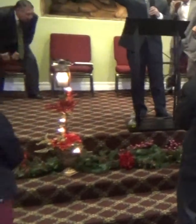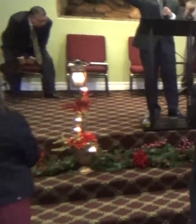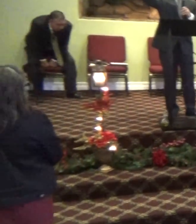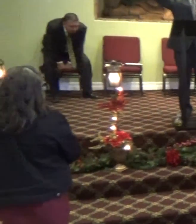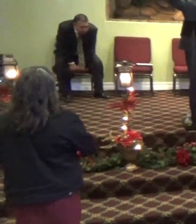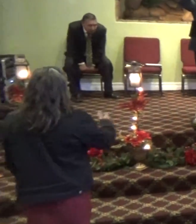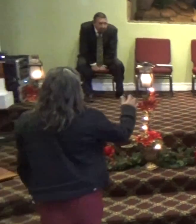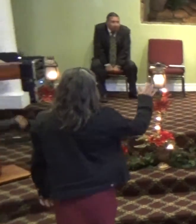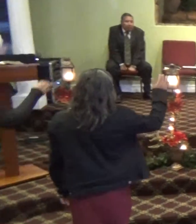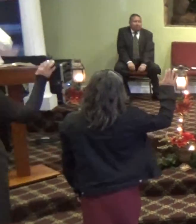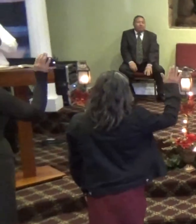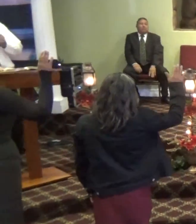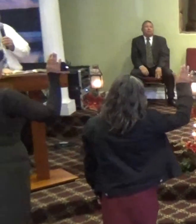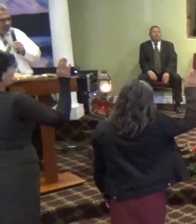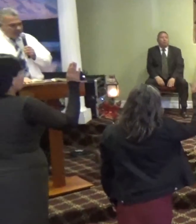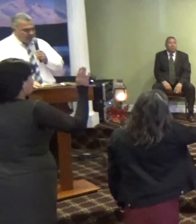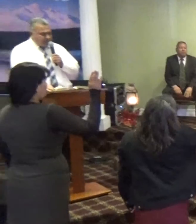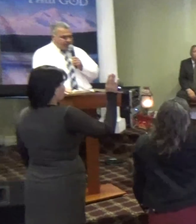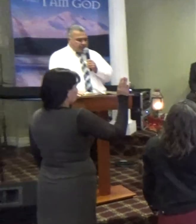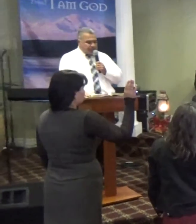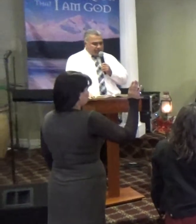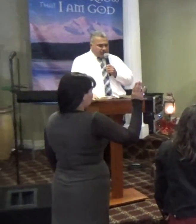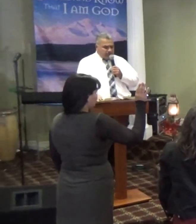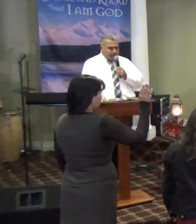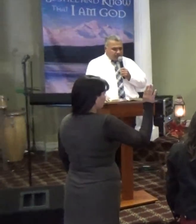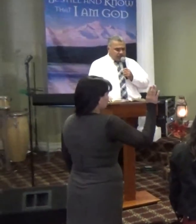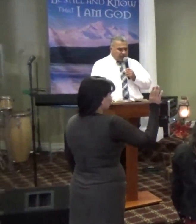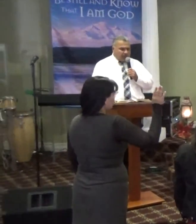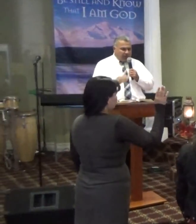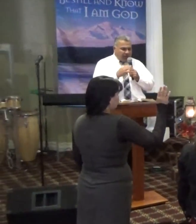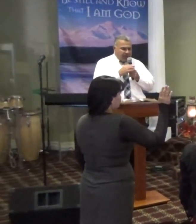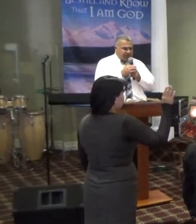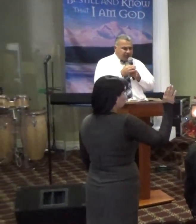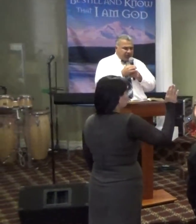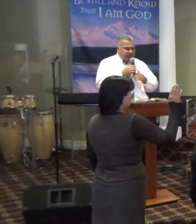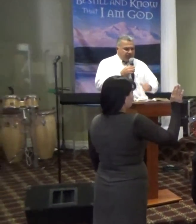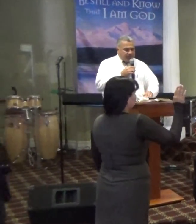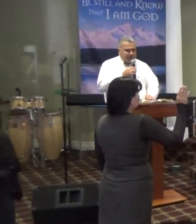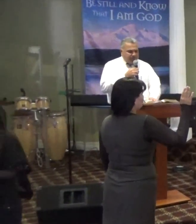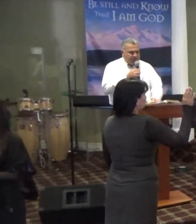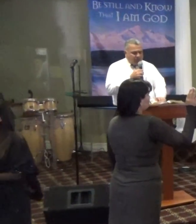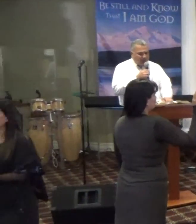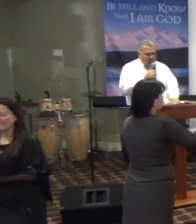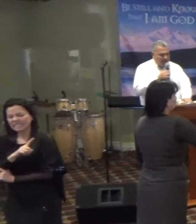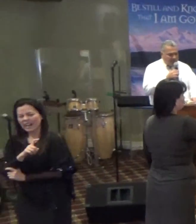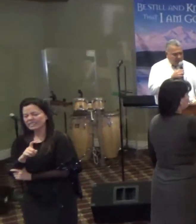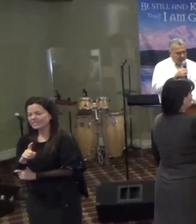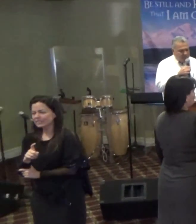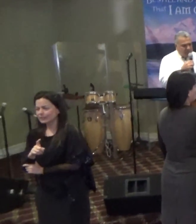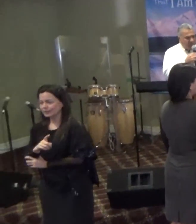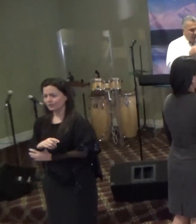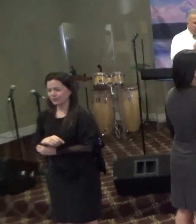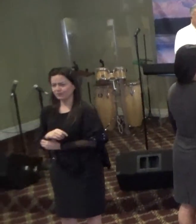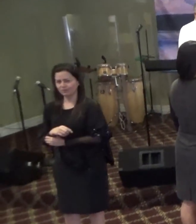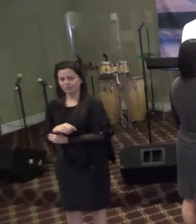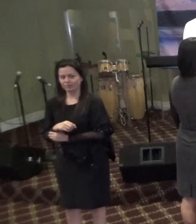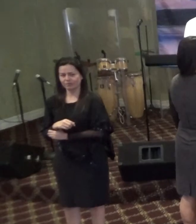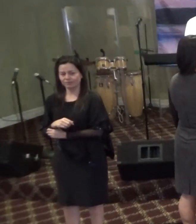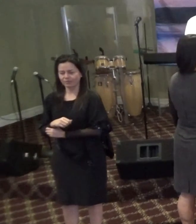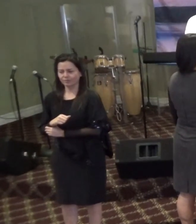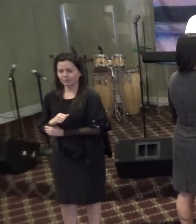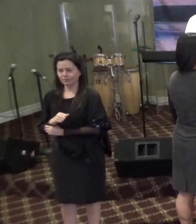levanten I su want to ask you mano to raise derecha. your right hand Y les pregunto and delante ask de you Dios y de before God, todos estos these